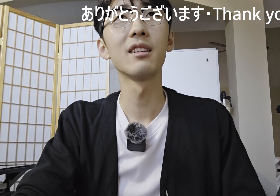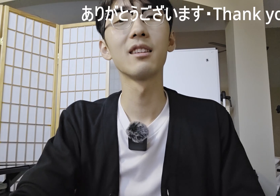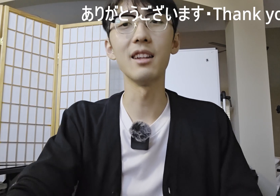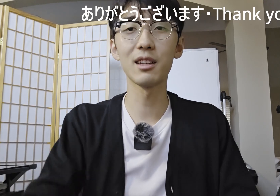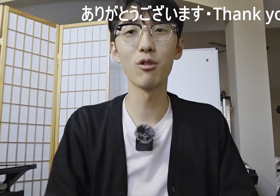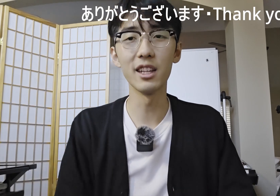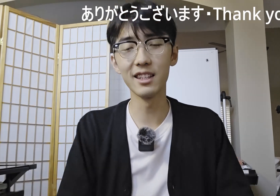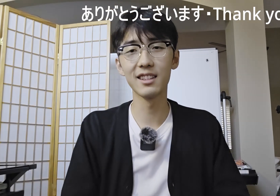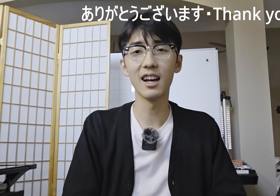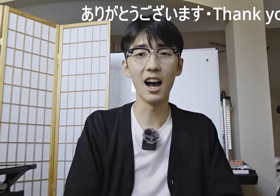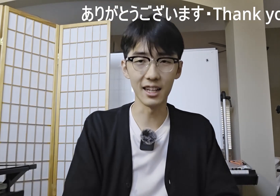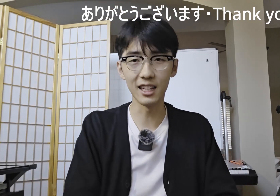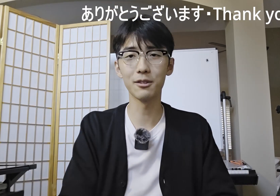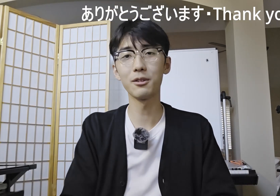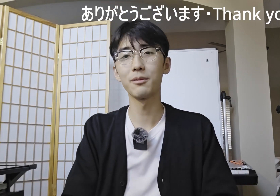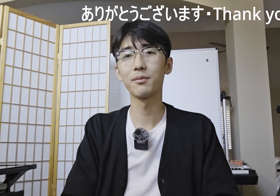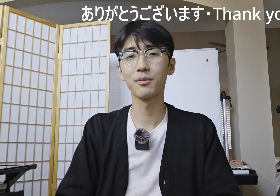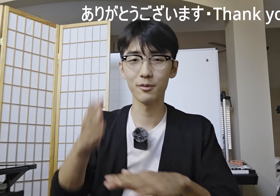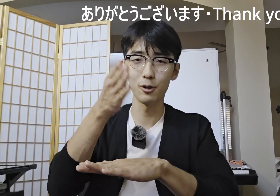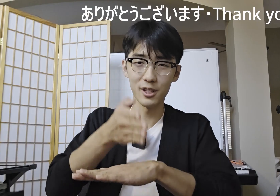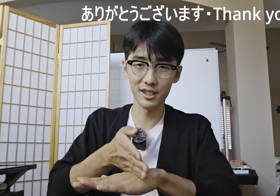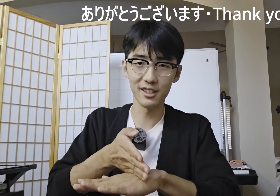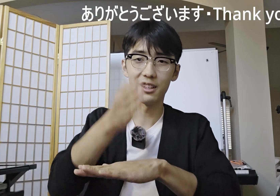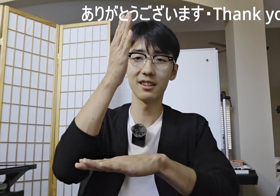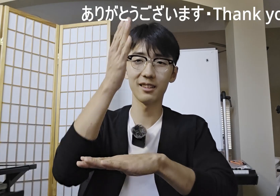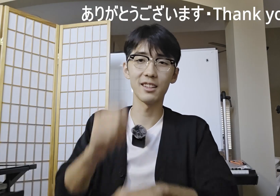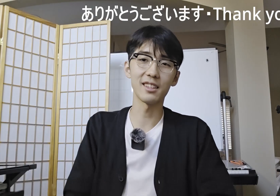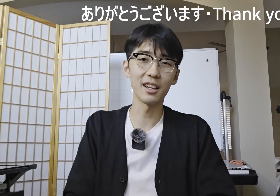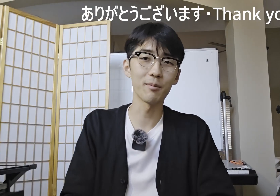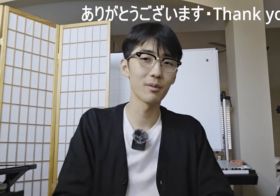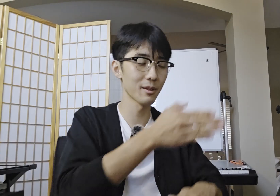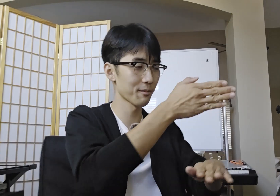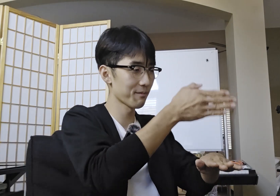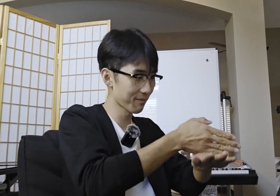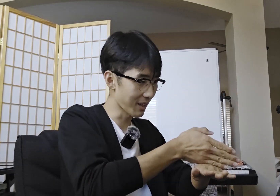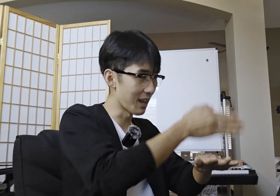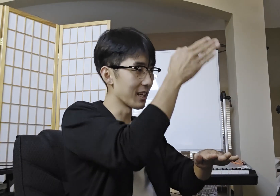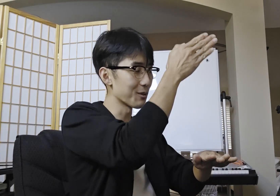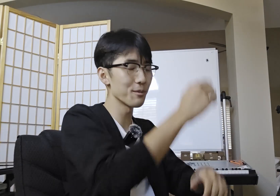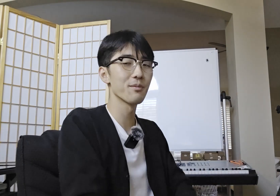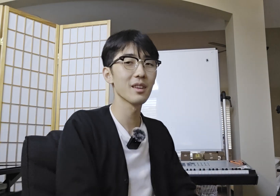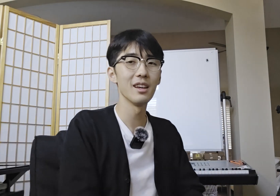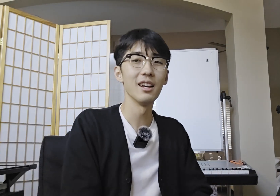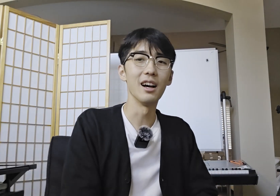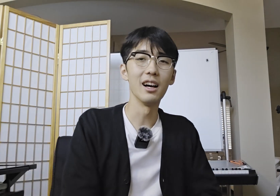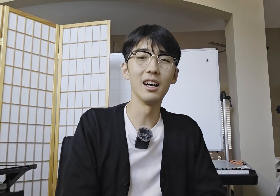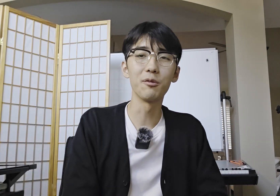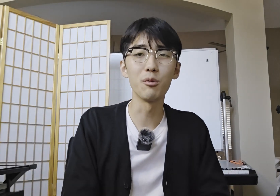The next one is arigato, which is this thing. Arigato. If you remember